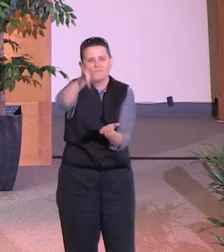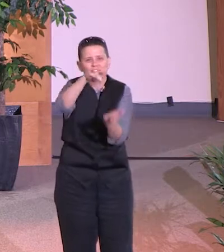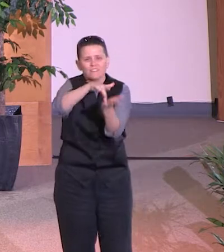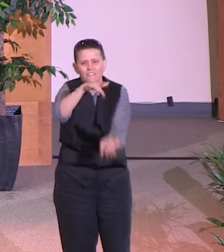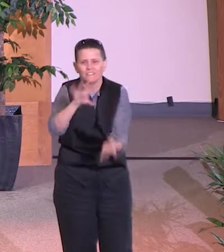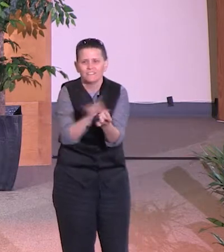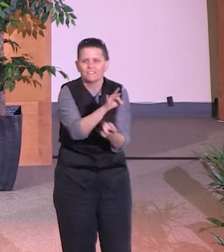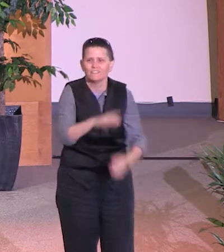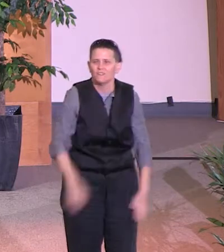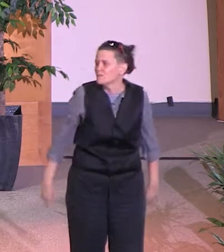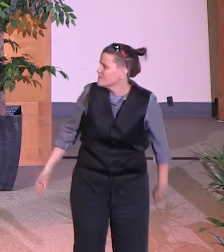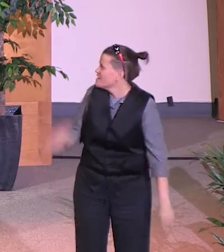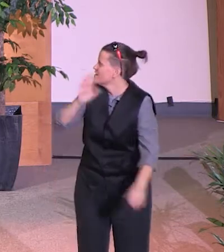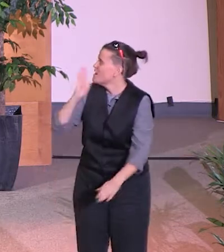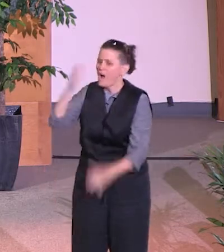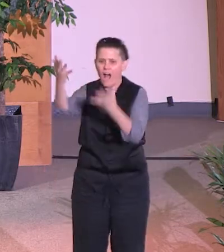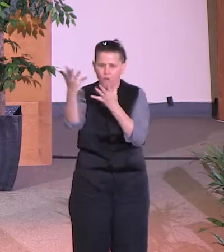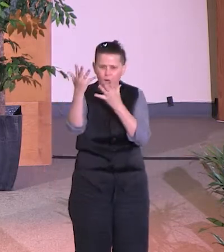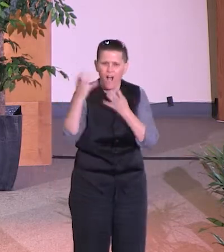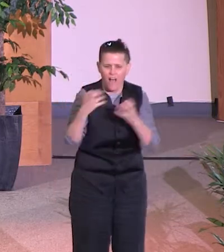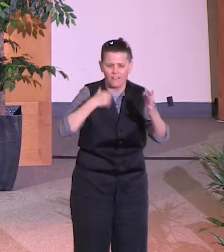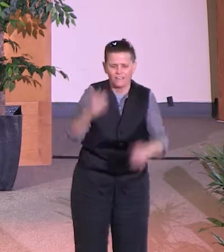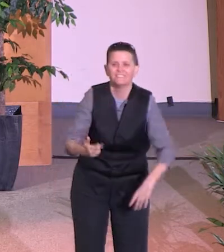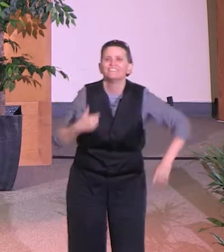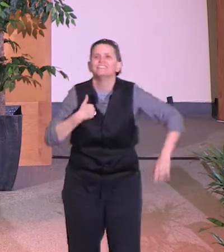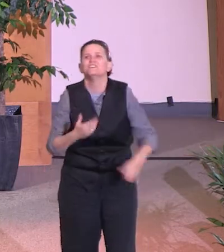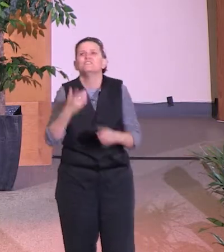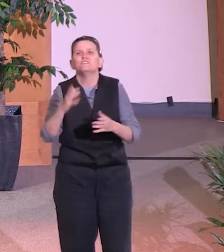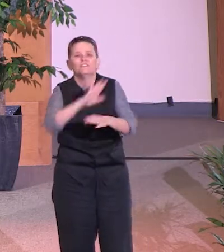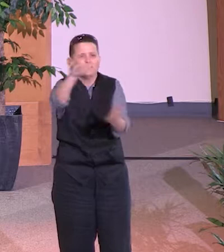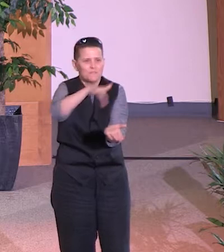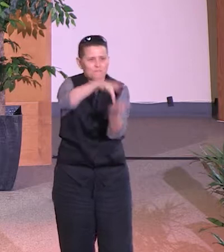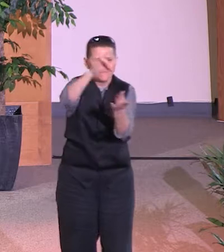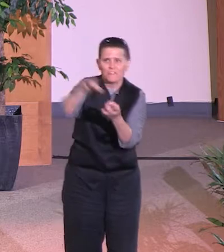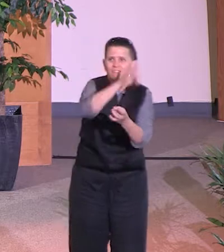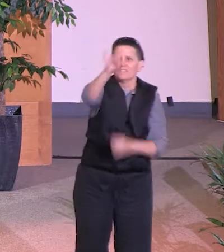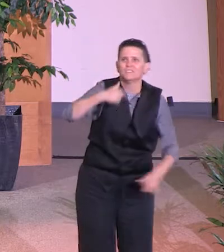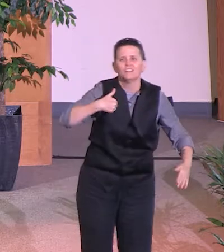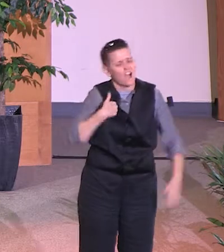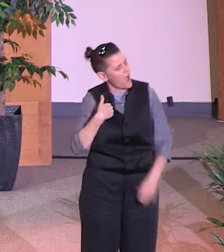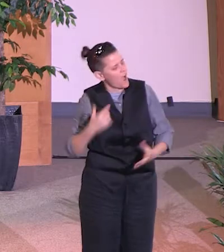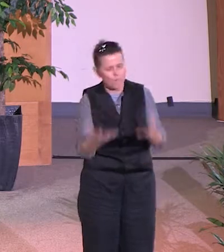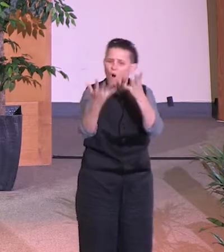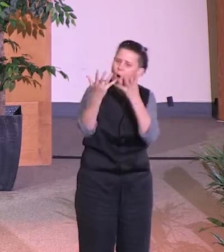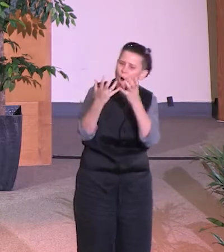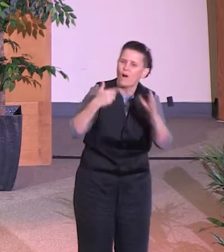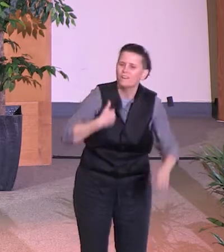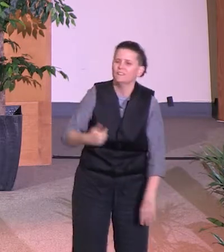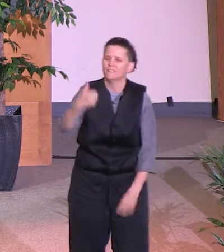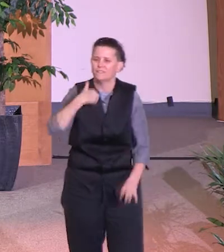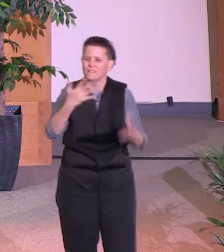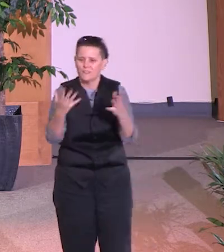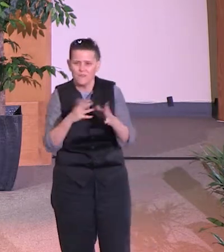the middle. I wanna be Smack dab in the middle. Put me Smack dab in the